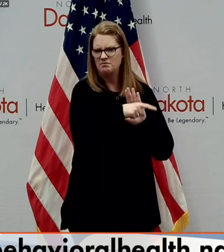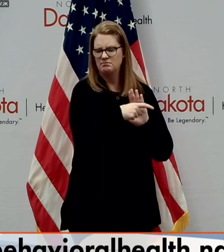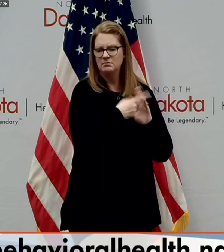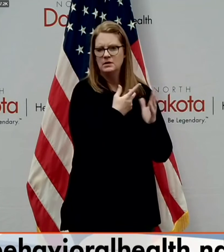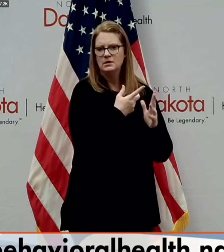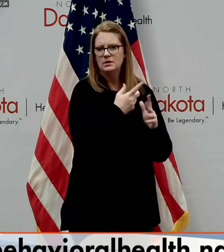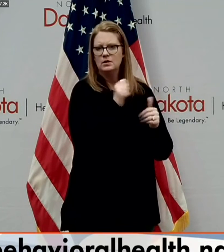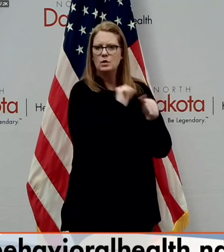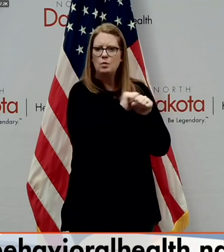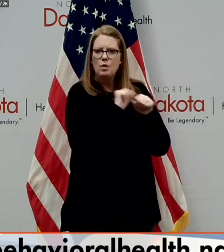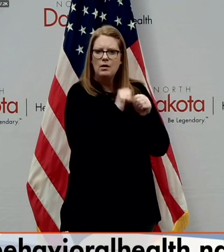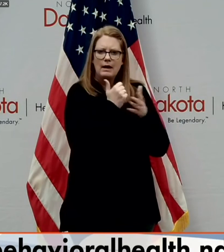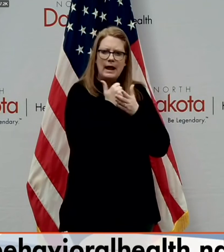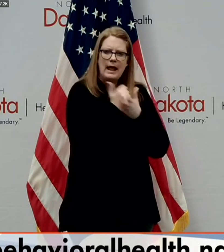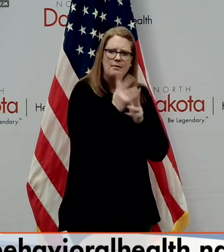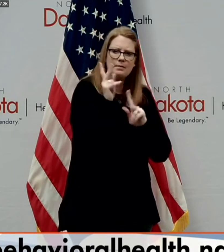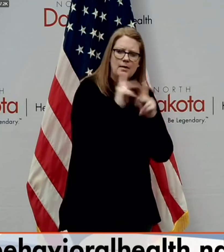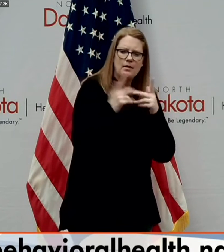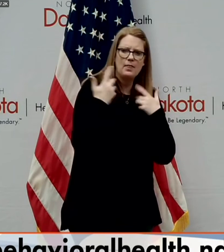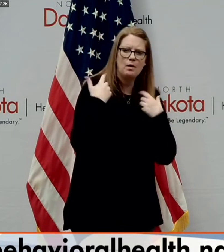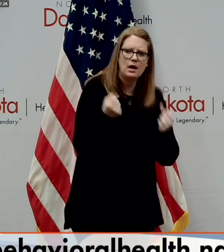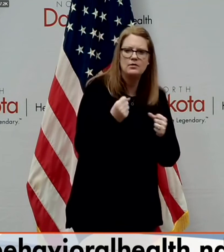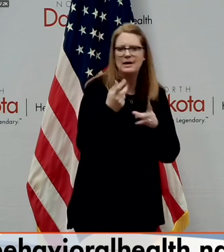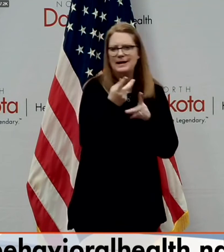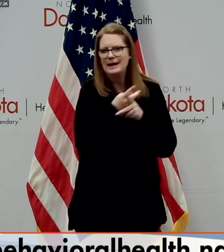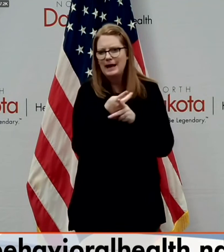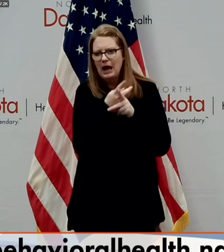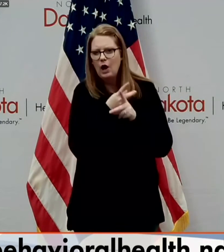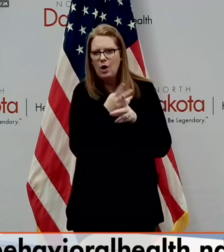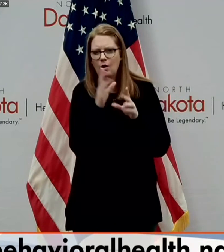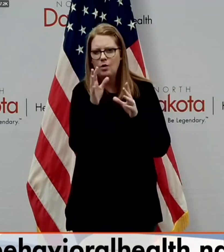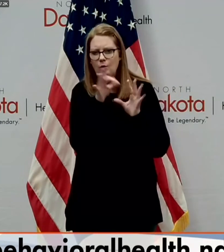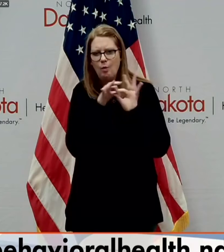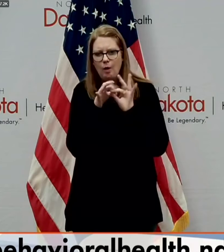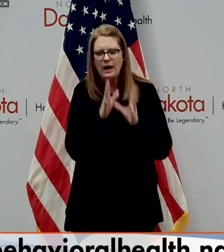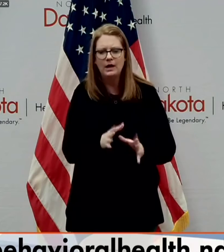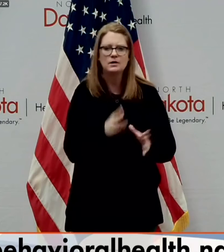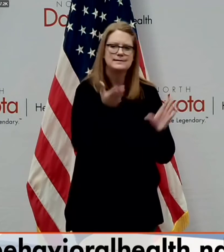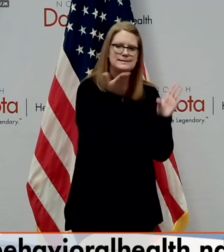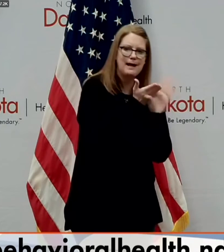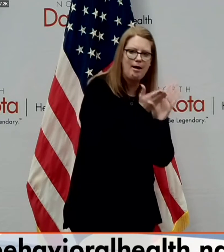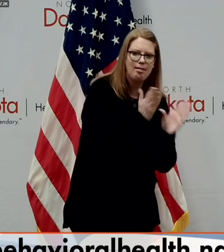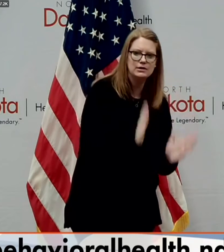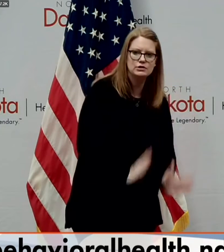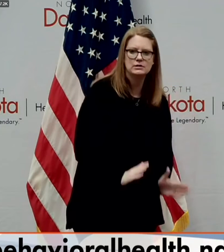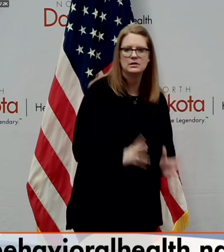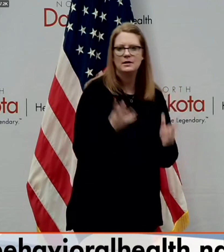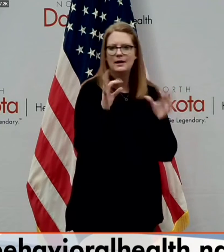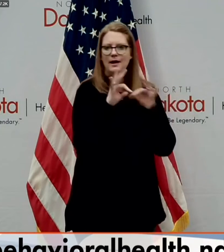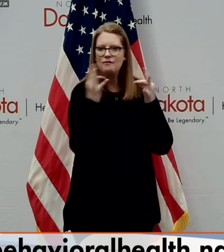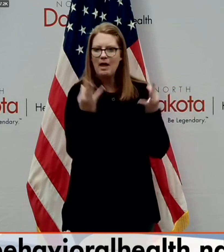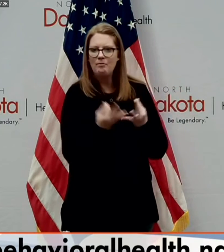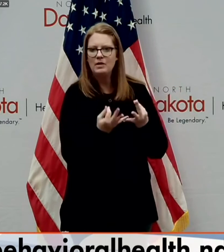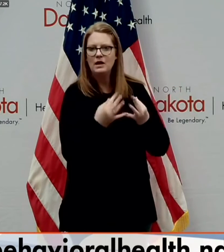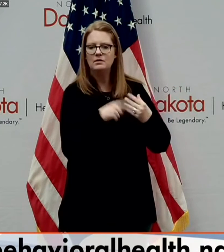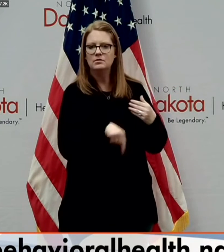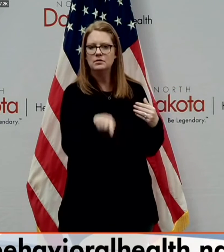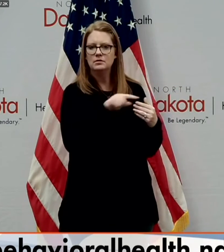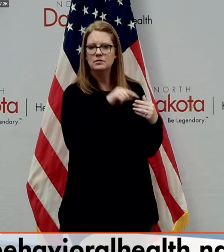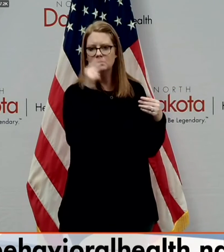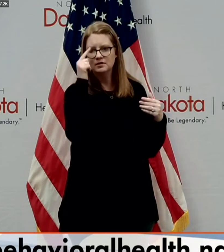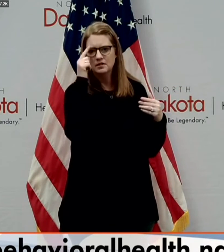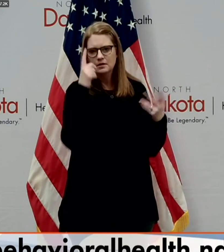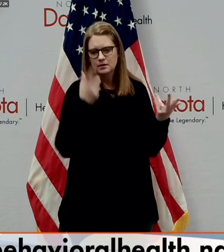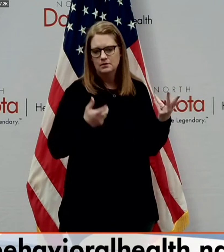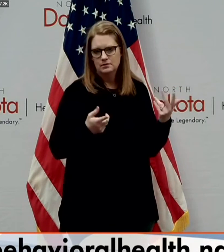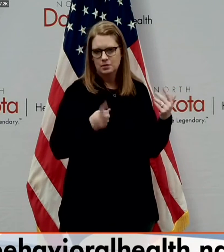are working on helping people on their recovery, care coordinators, psychologists, and just family members that are there to